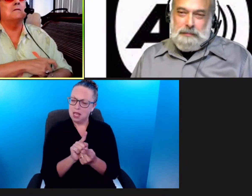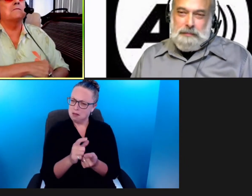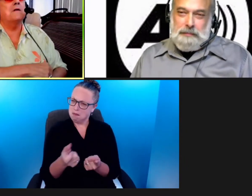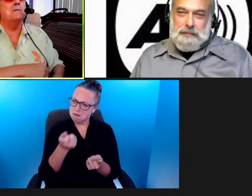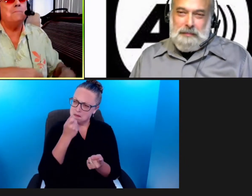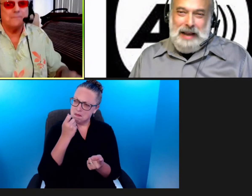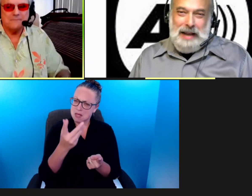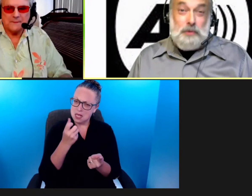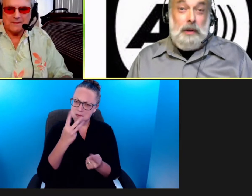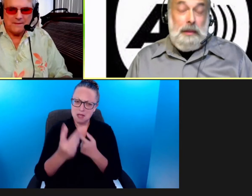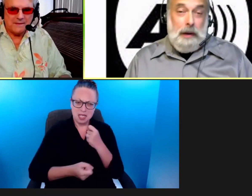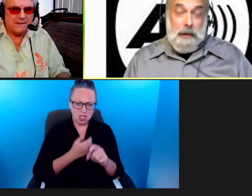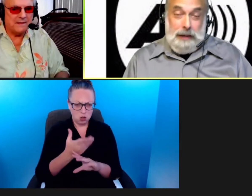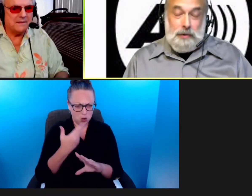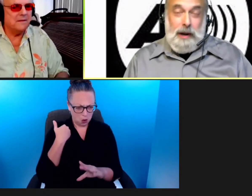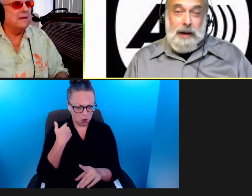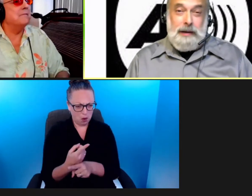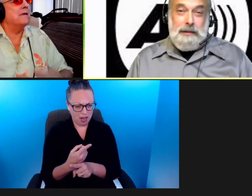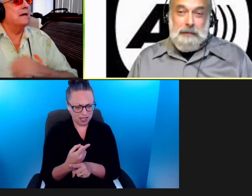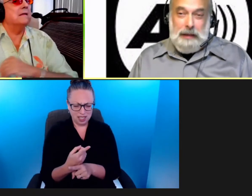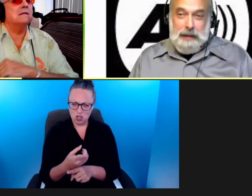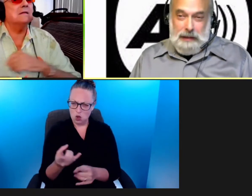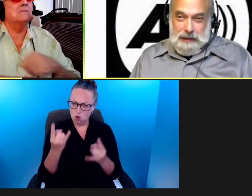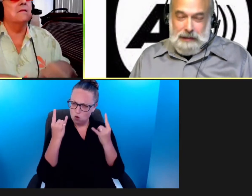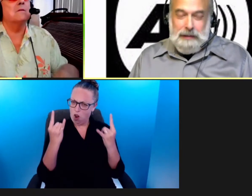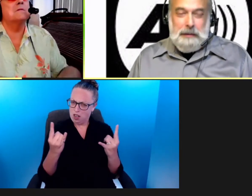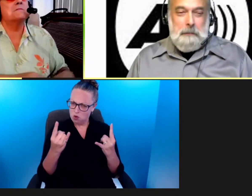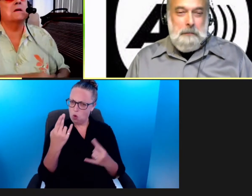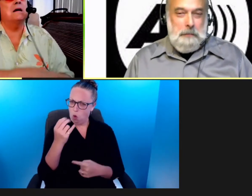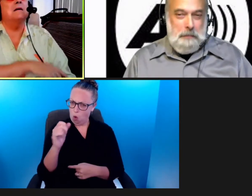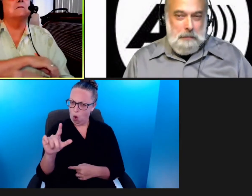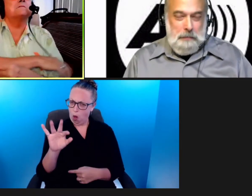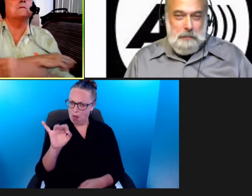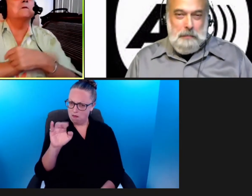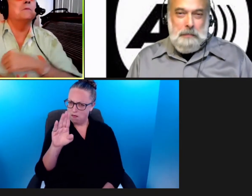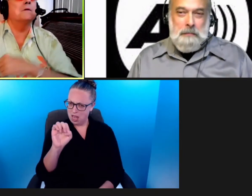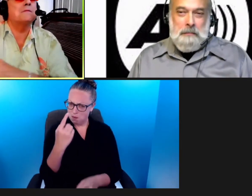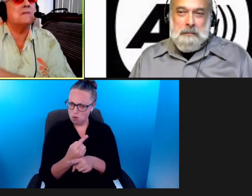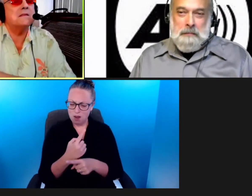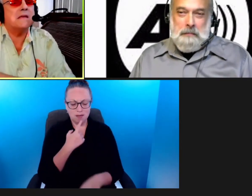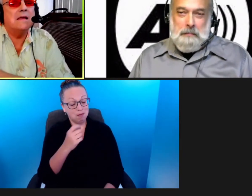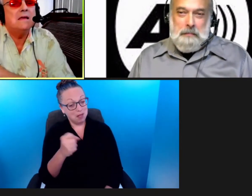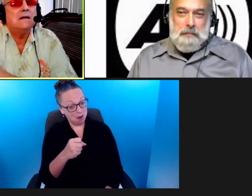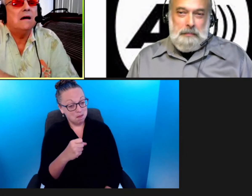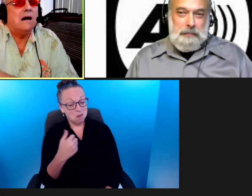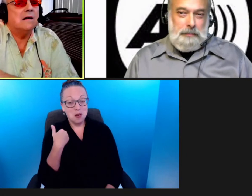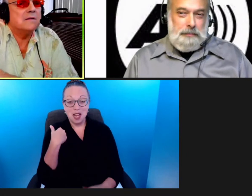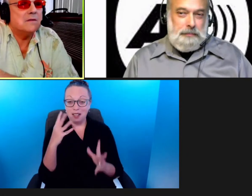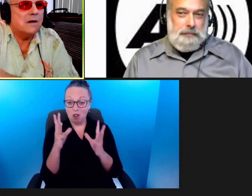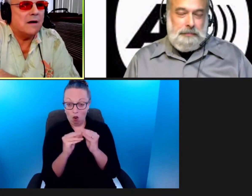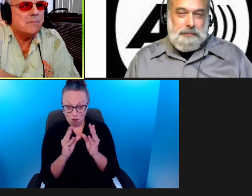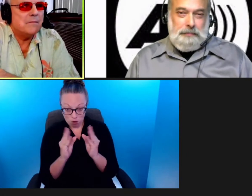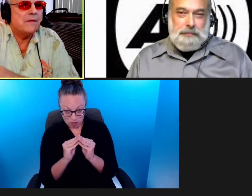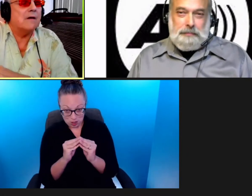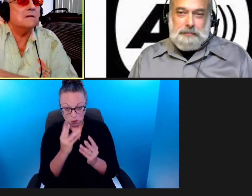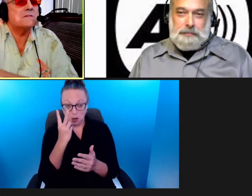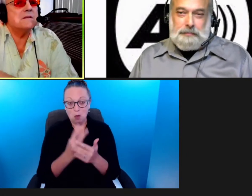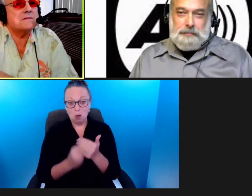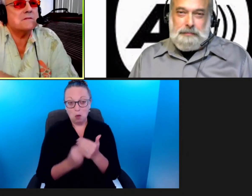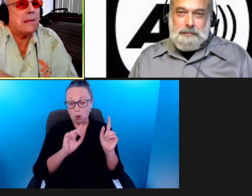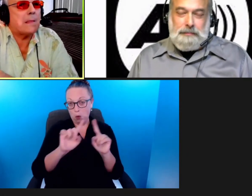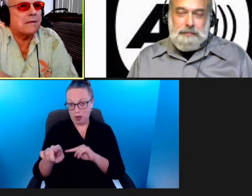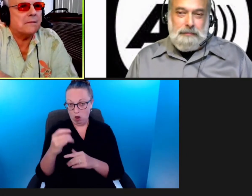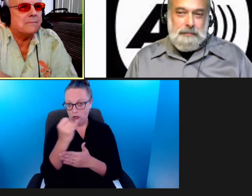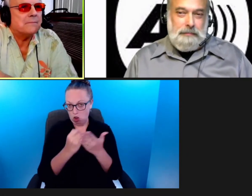Roll Hall of Fame. That's right. In Cleveland, there was a congress that we were both attending on the arts